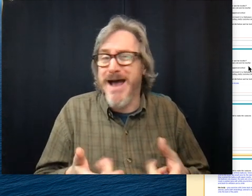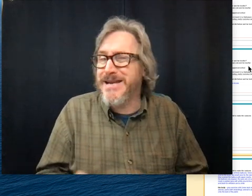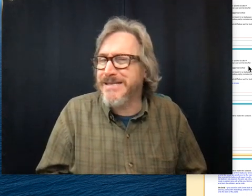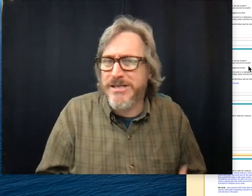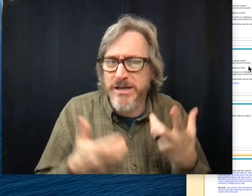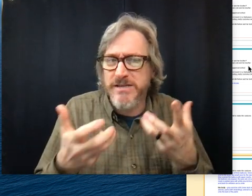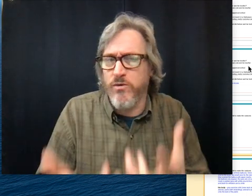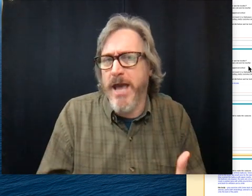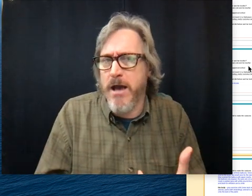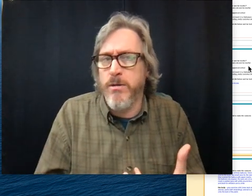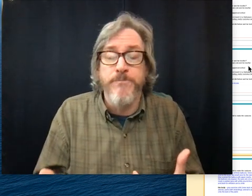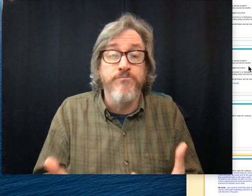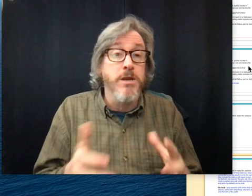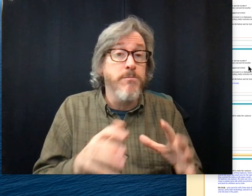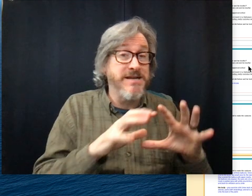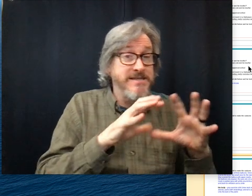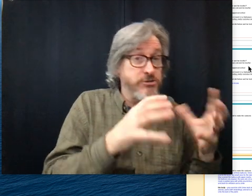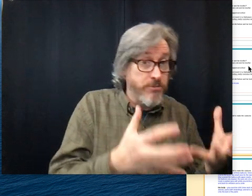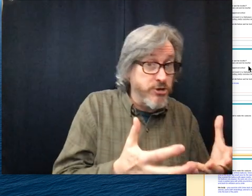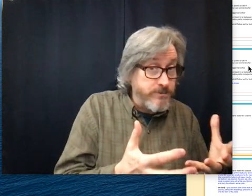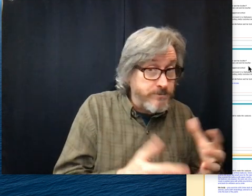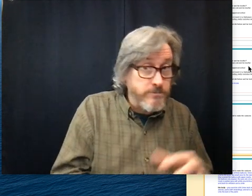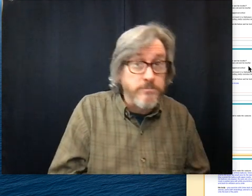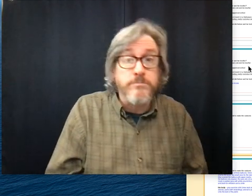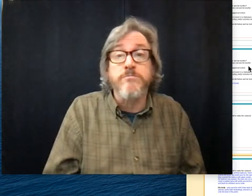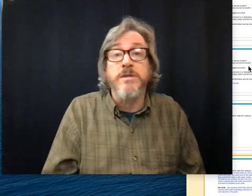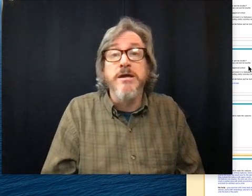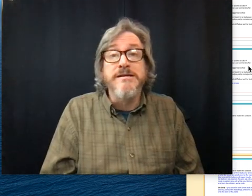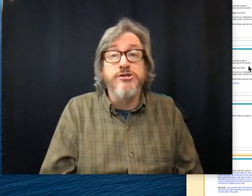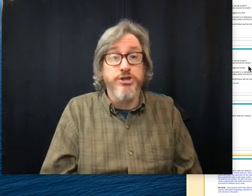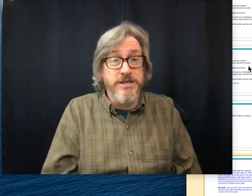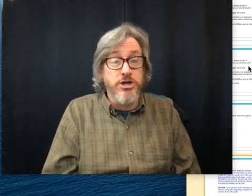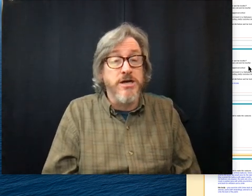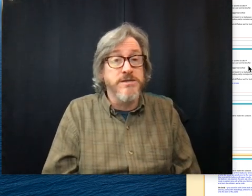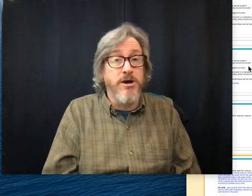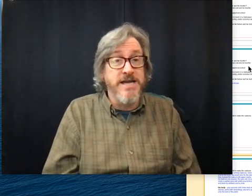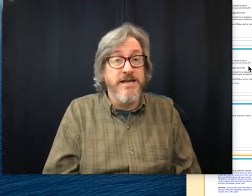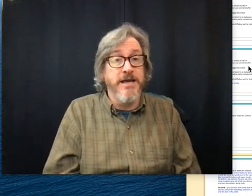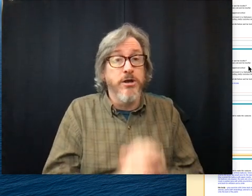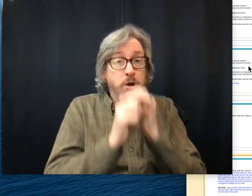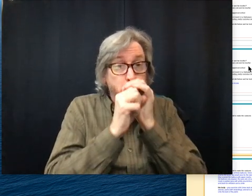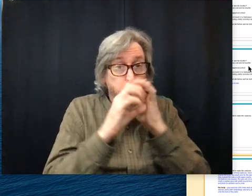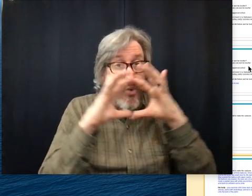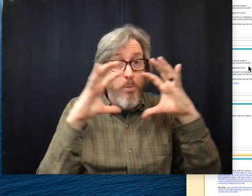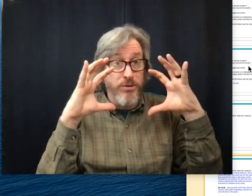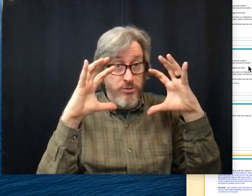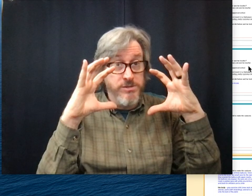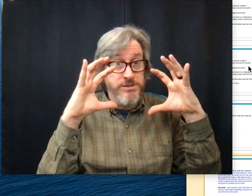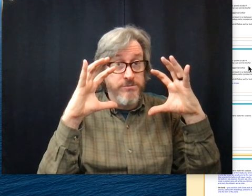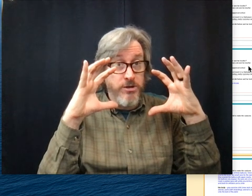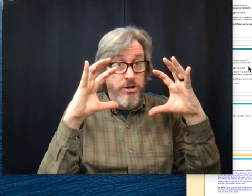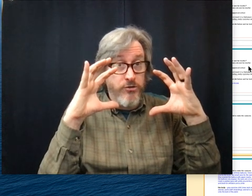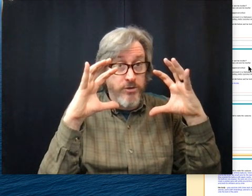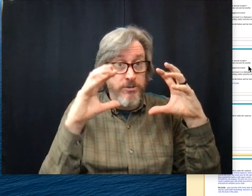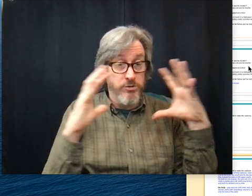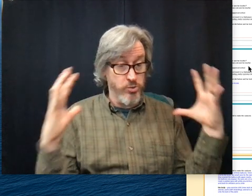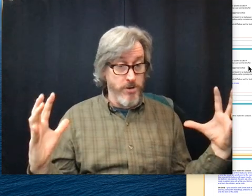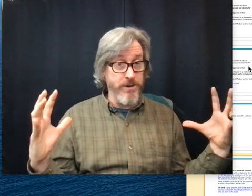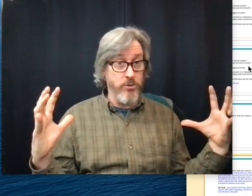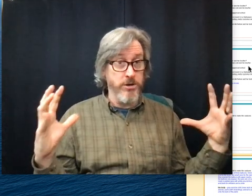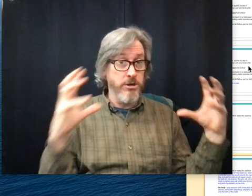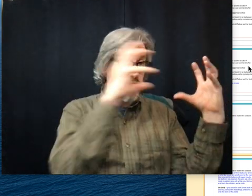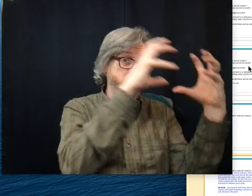space not necessarily as vocab, but as description. So she talks about taking balloons, three